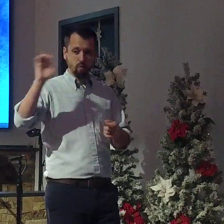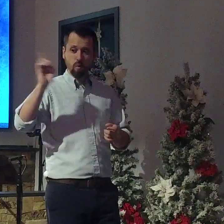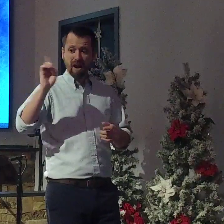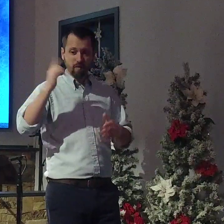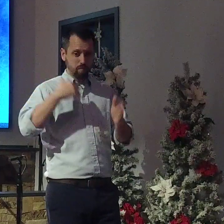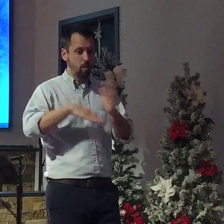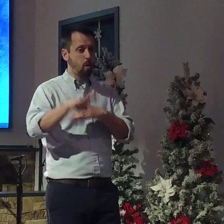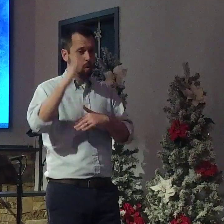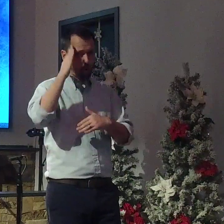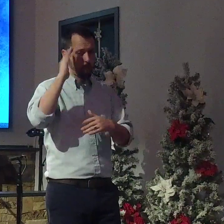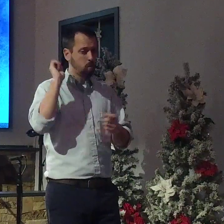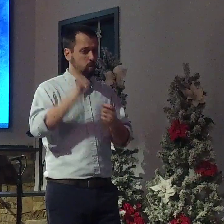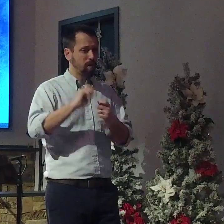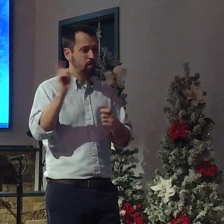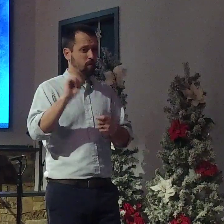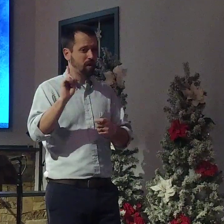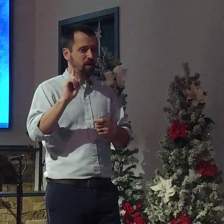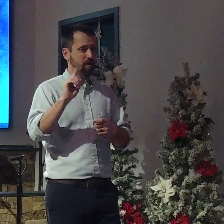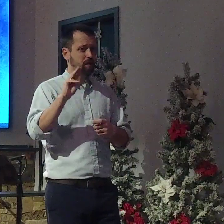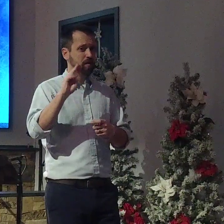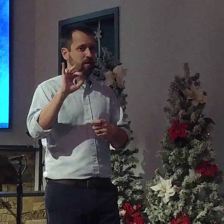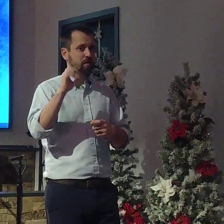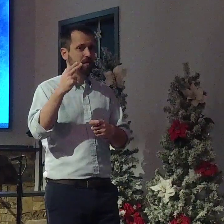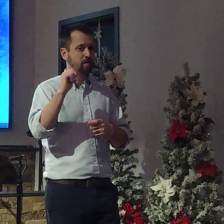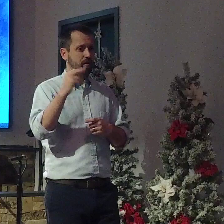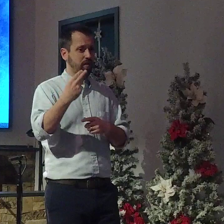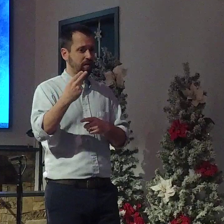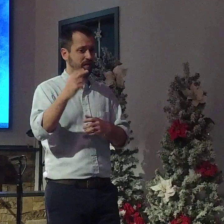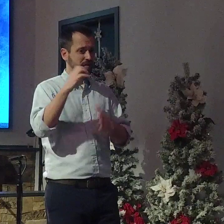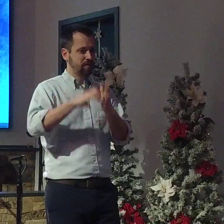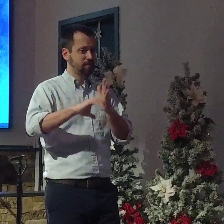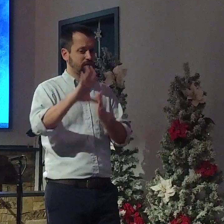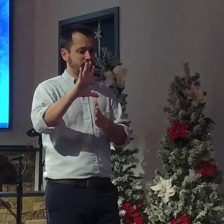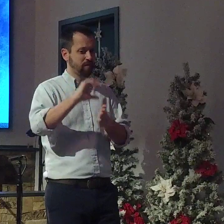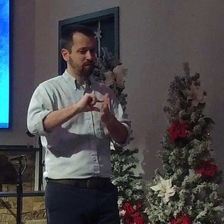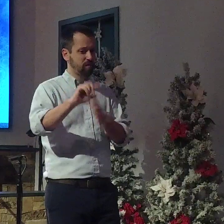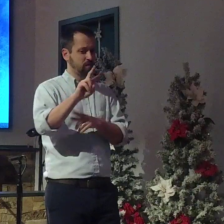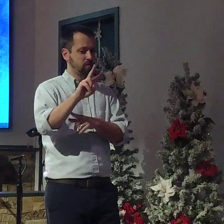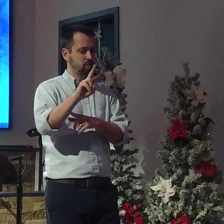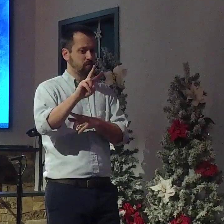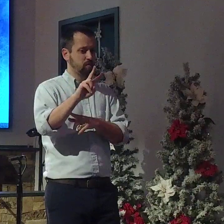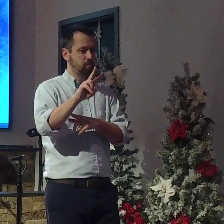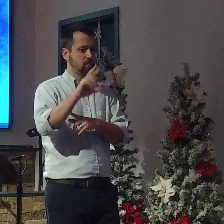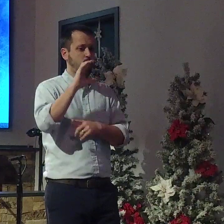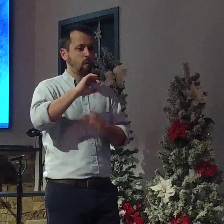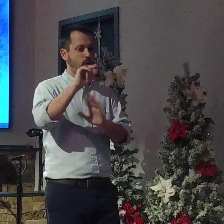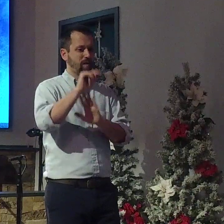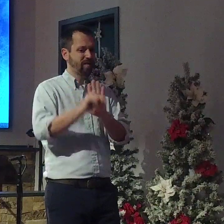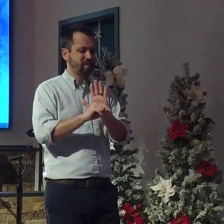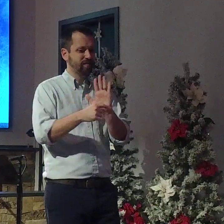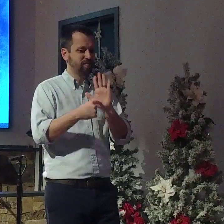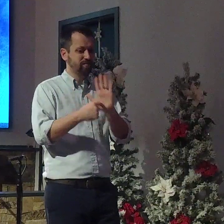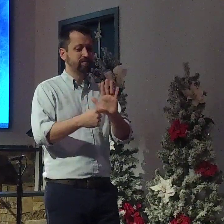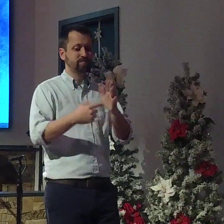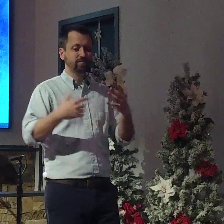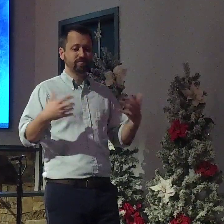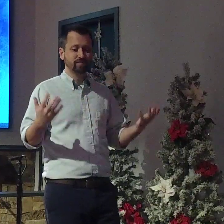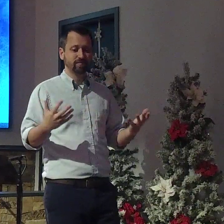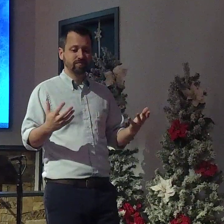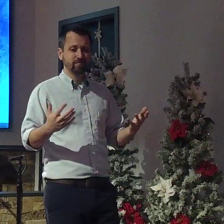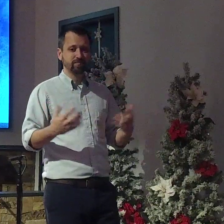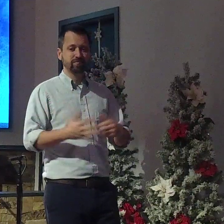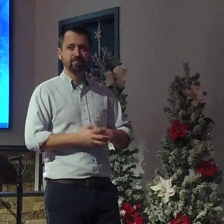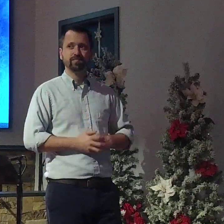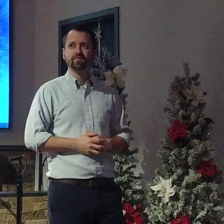they wanted God to send that Messiah. They couldn't have been more ready. And the time had come for the Christ to